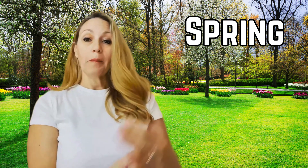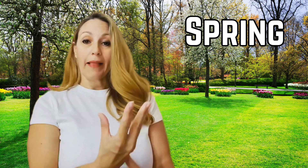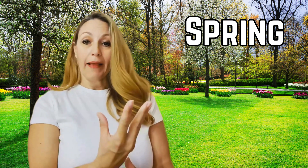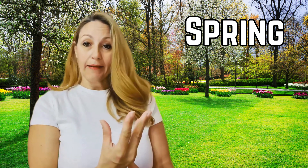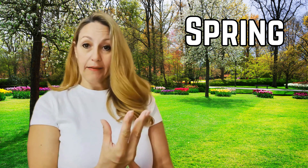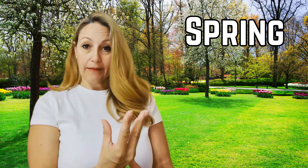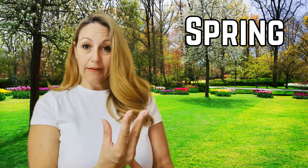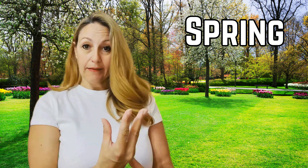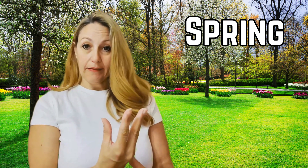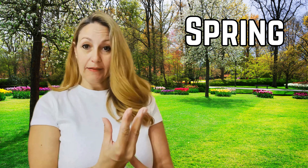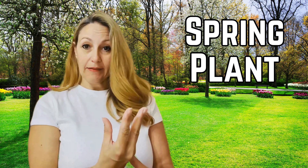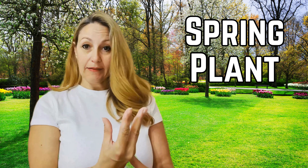Plant.